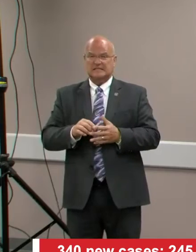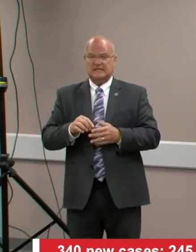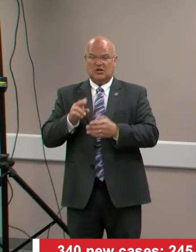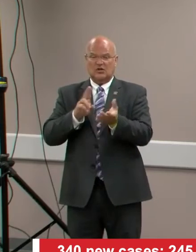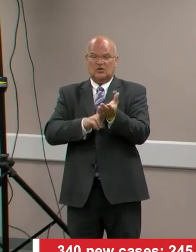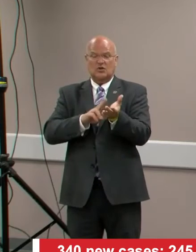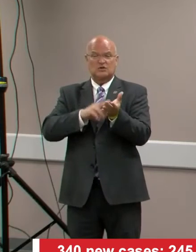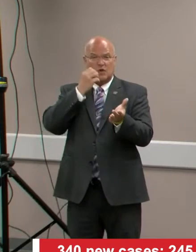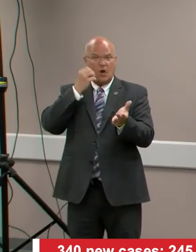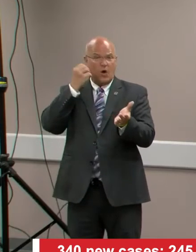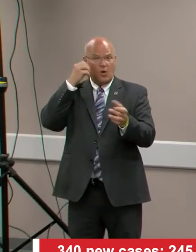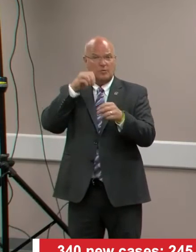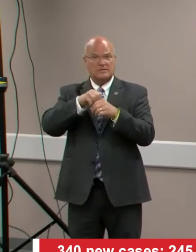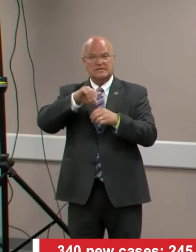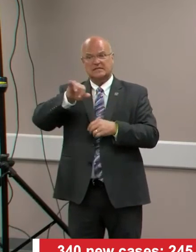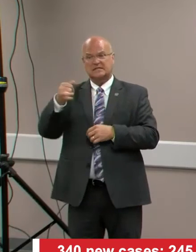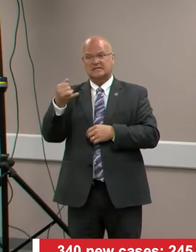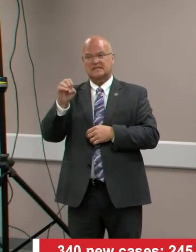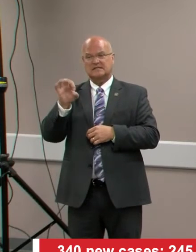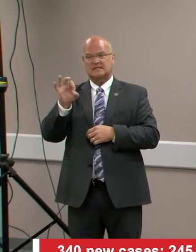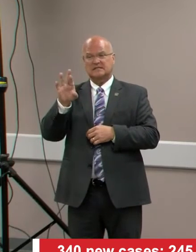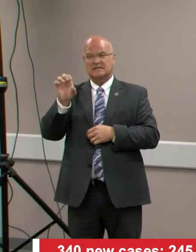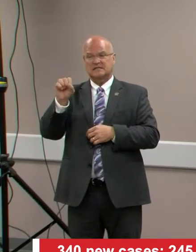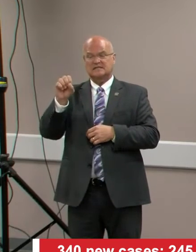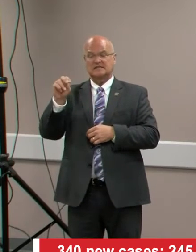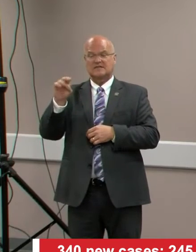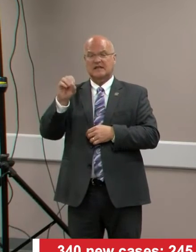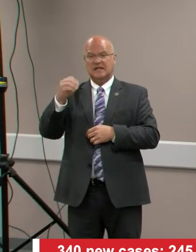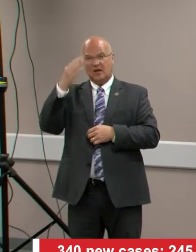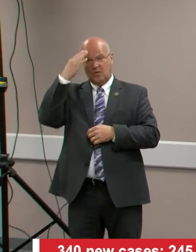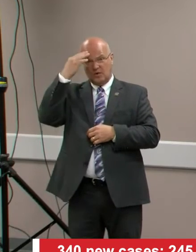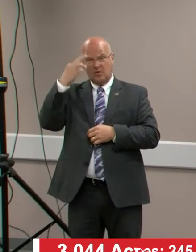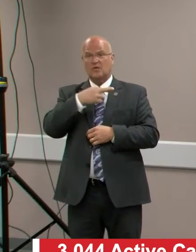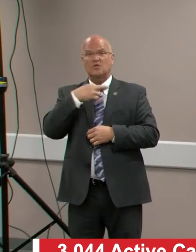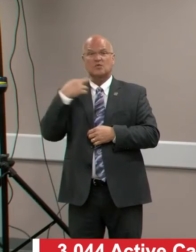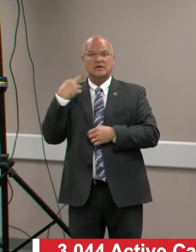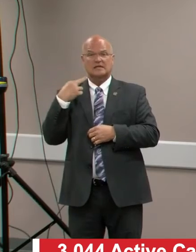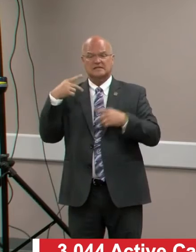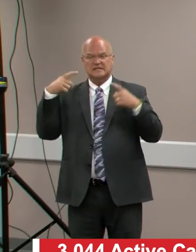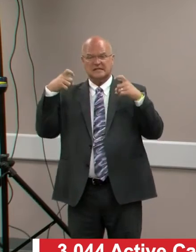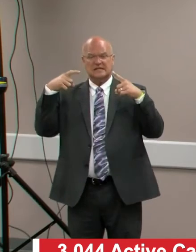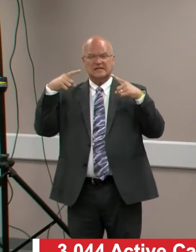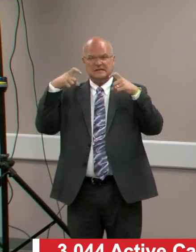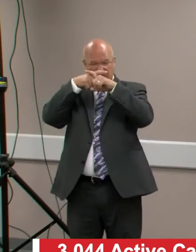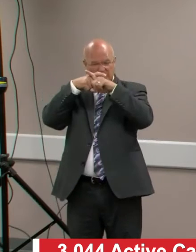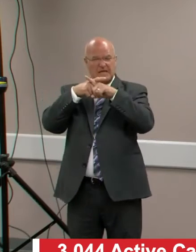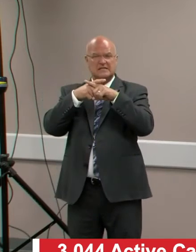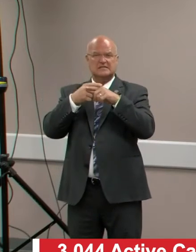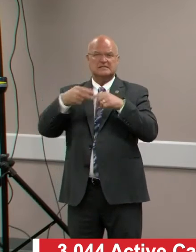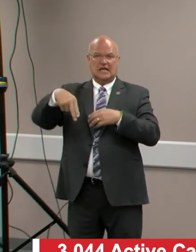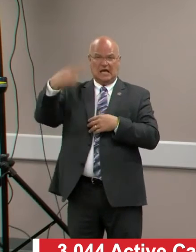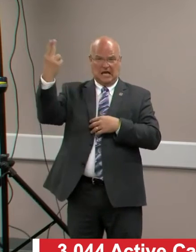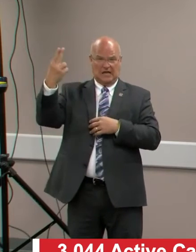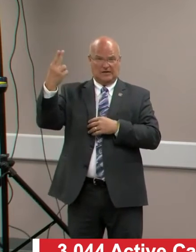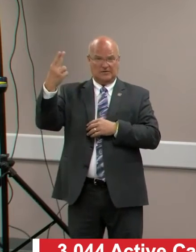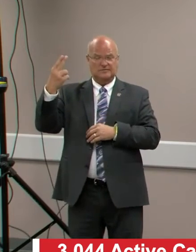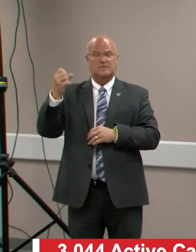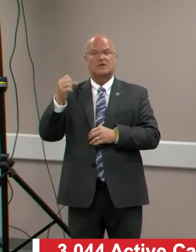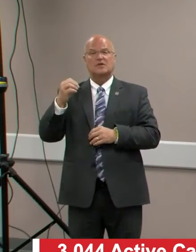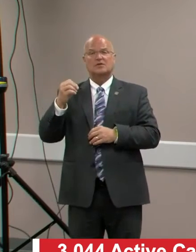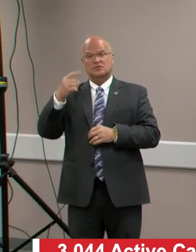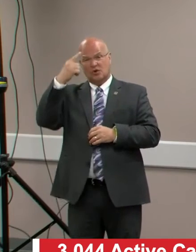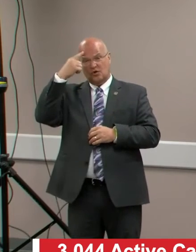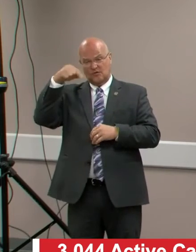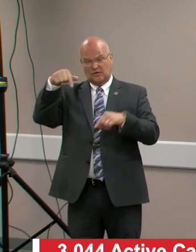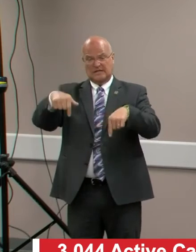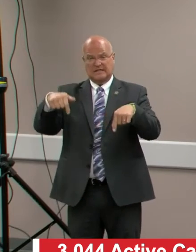homes here in Jefferson County, where we know that the risk of serious complications and death is much higher. So